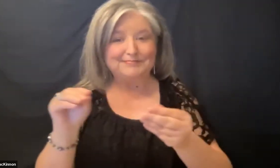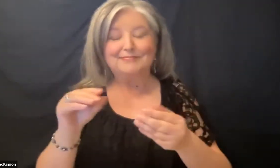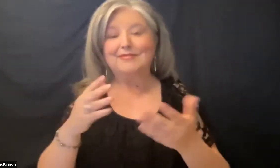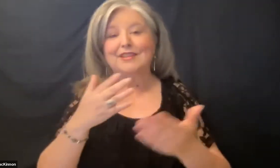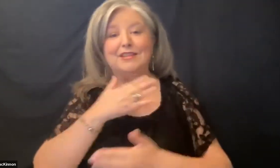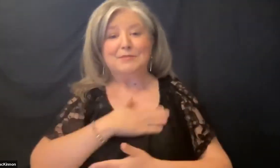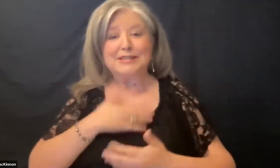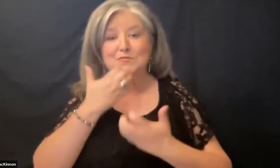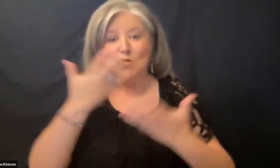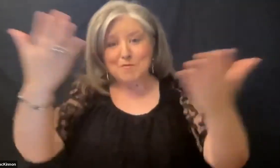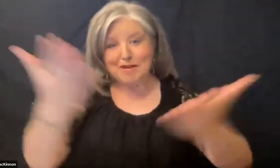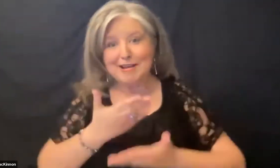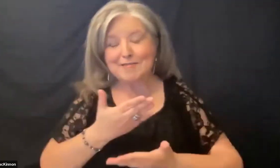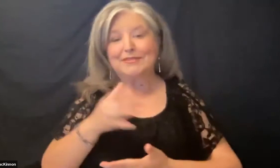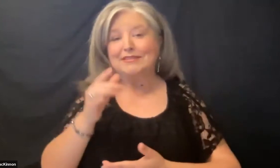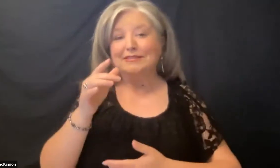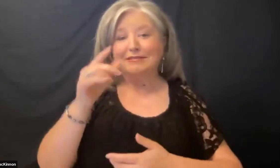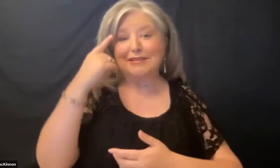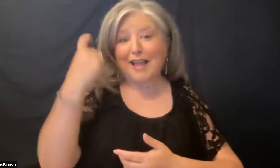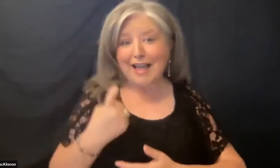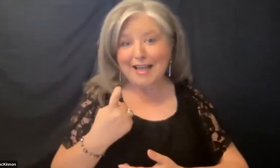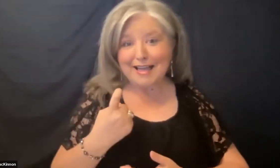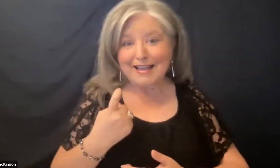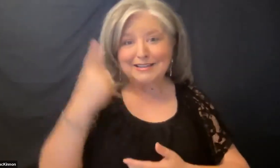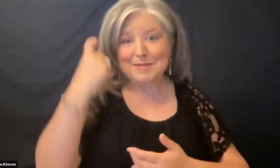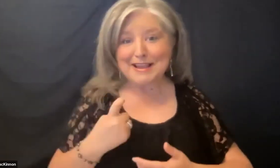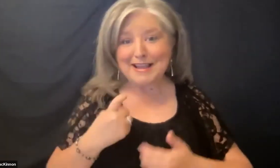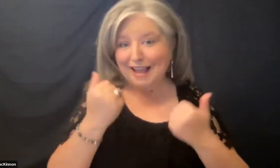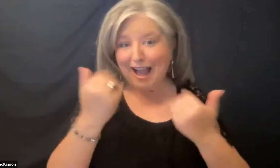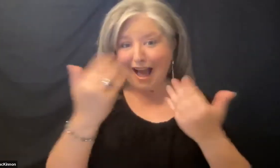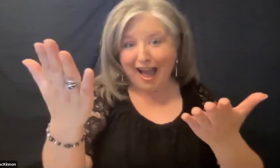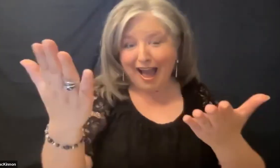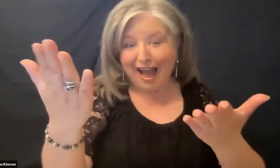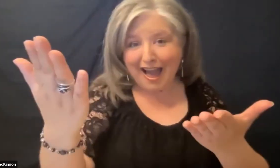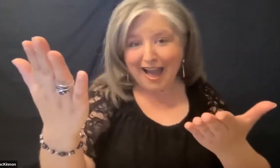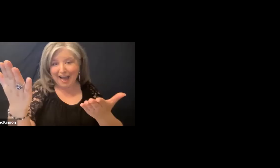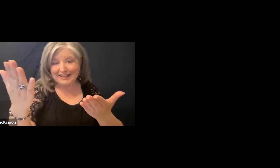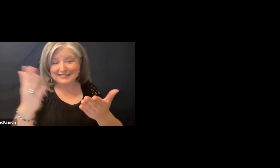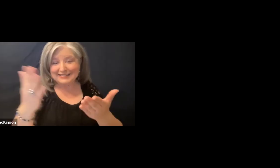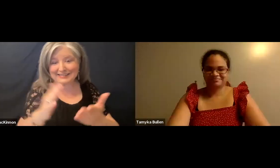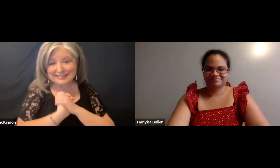second piece will be a story. Please give a warm welcome to Tamyka. Over to you,